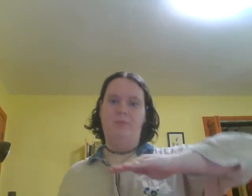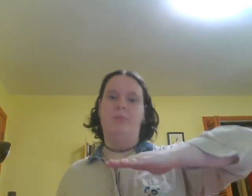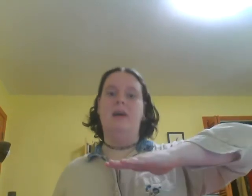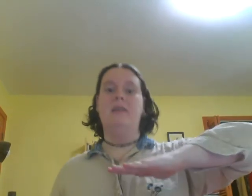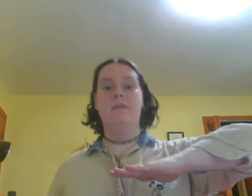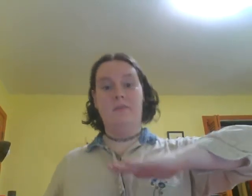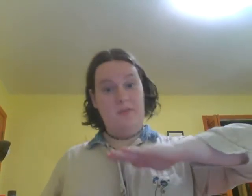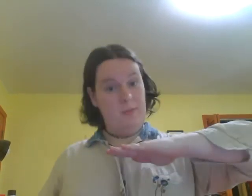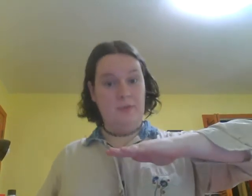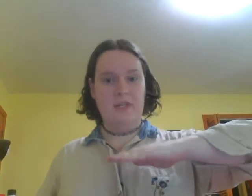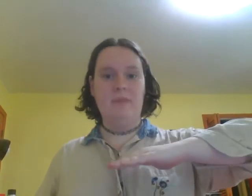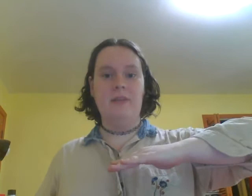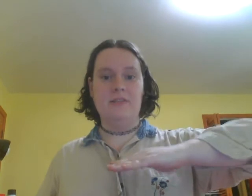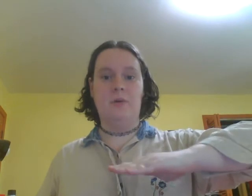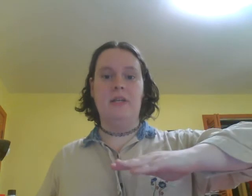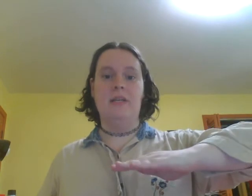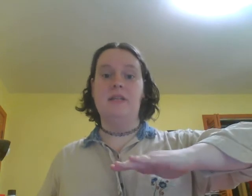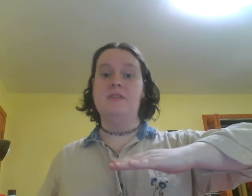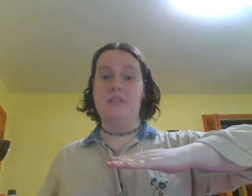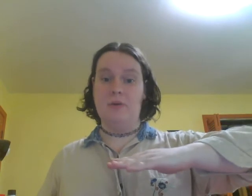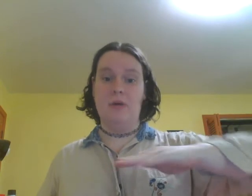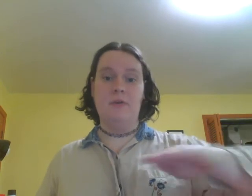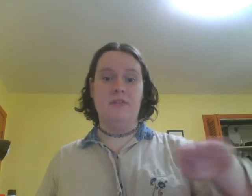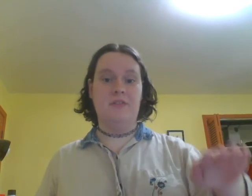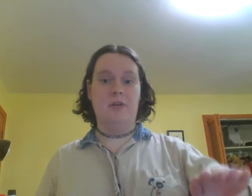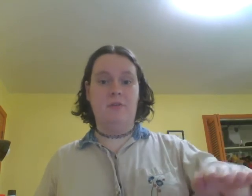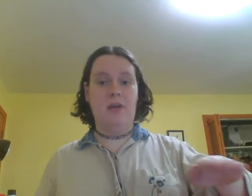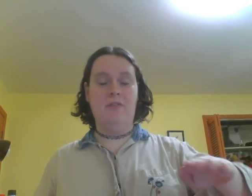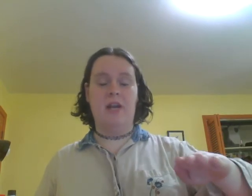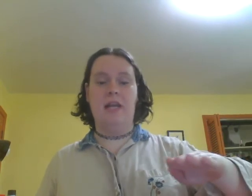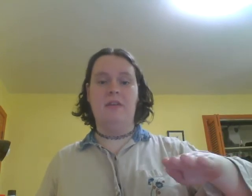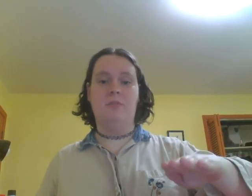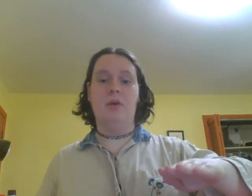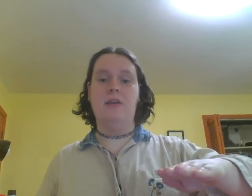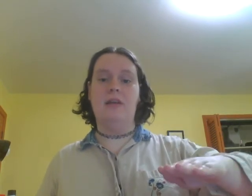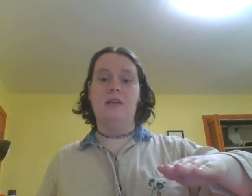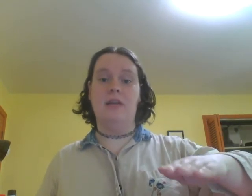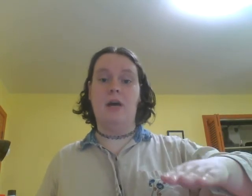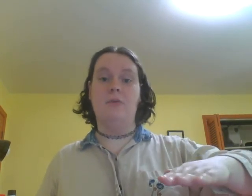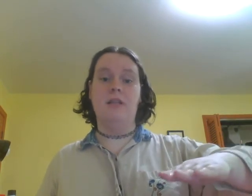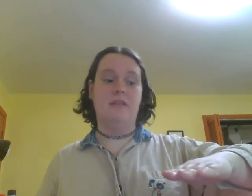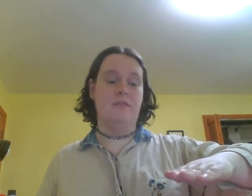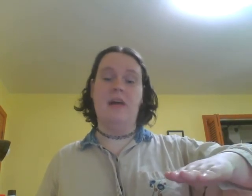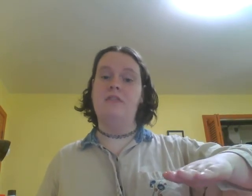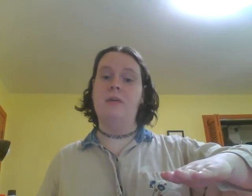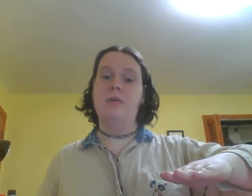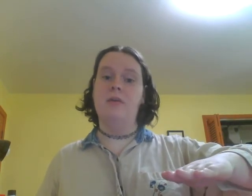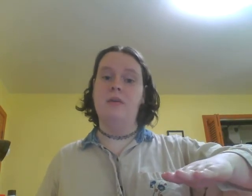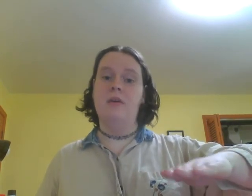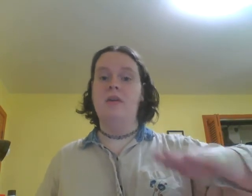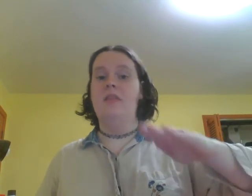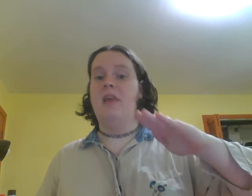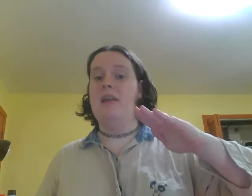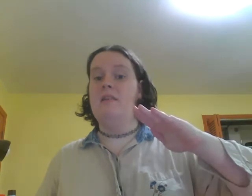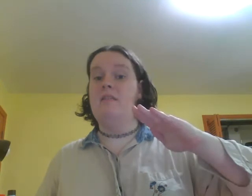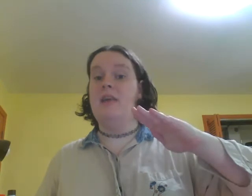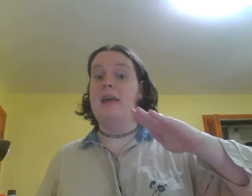But the most obvious one is 0. So if you have your hand pointing down in this flat shape, that is a